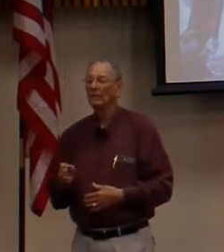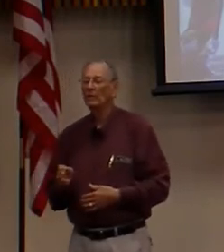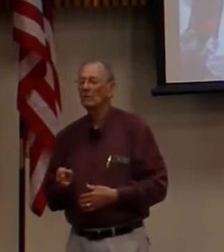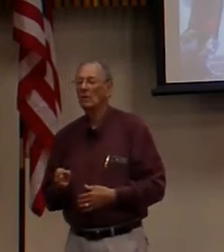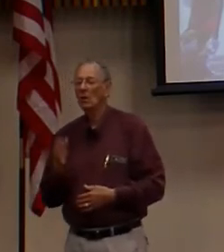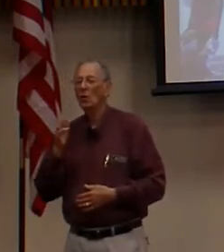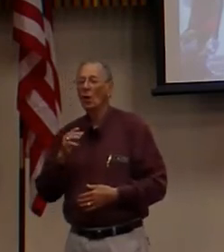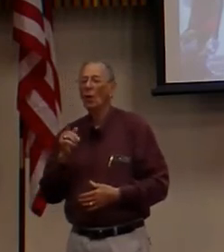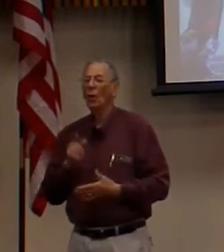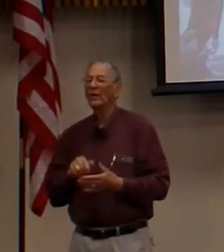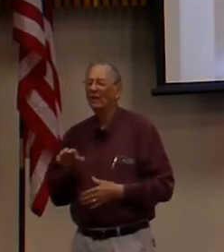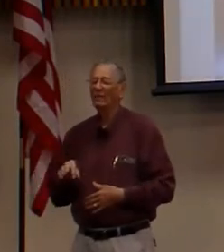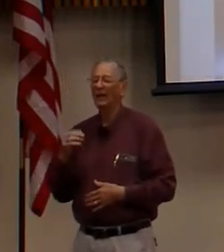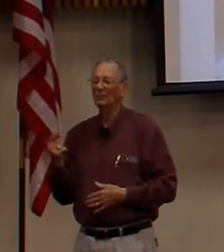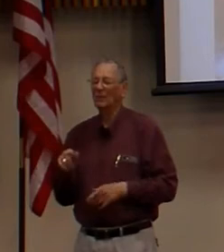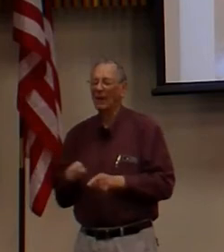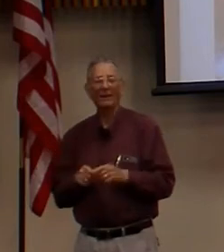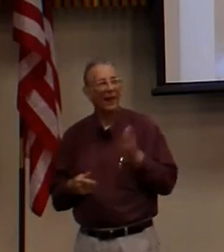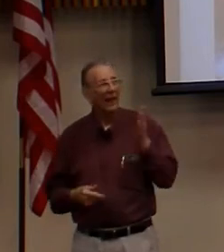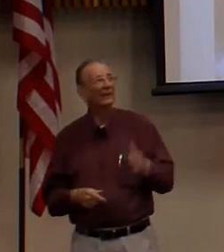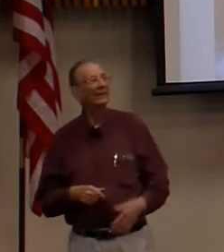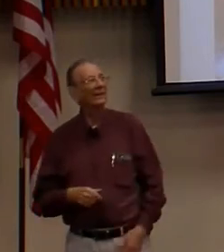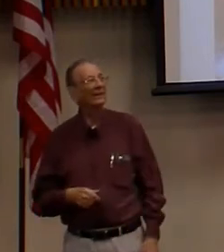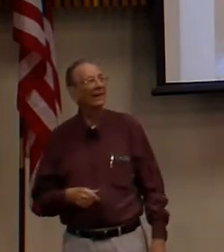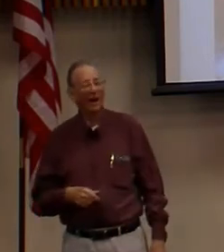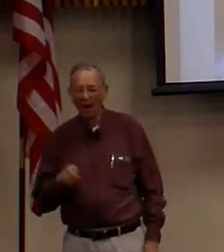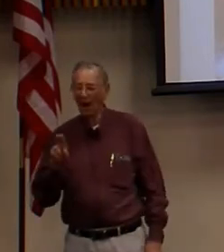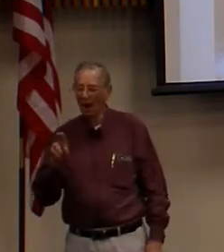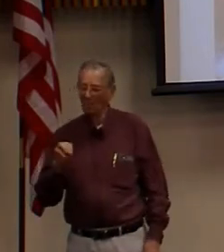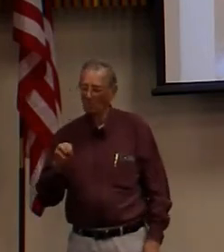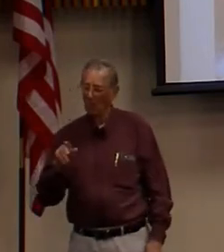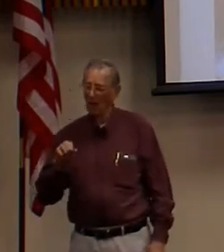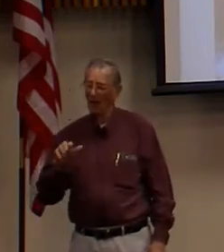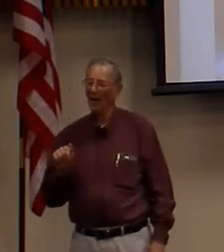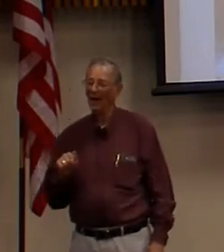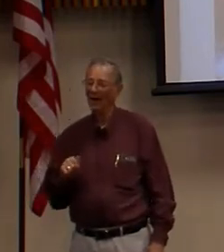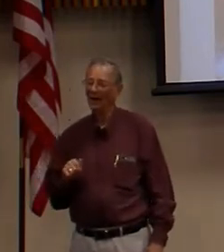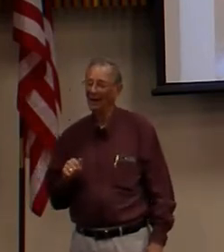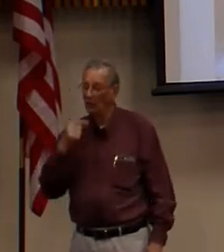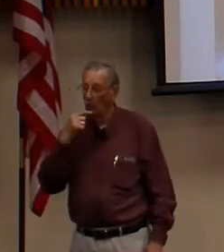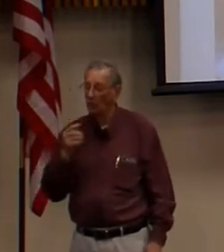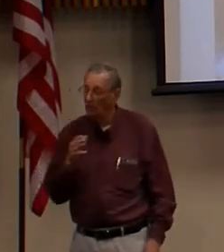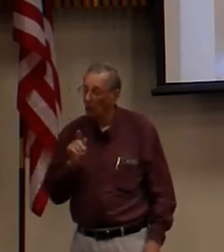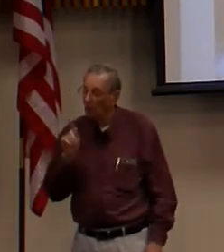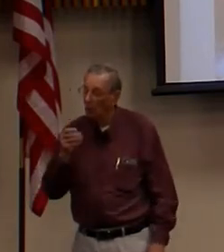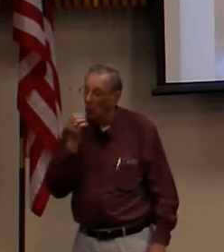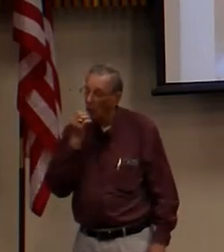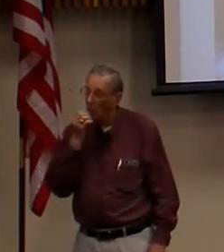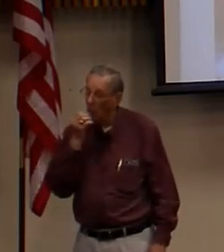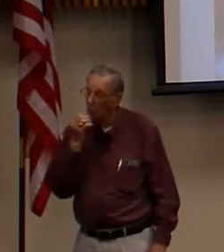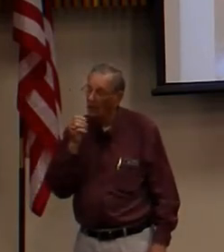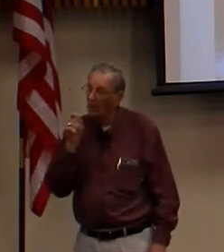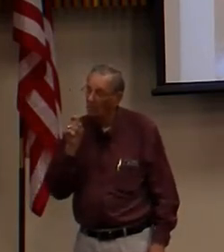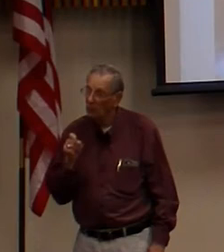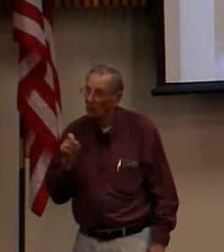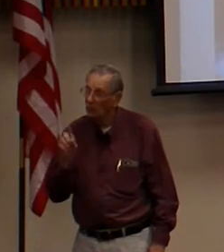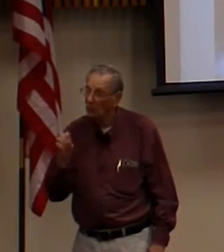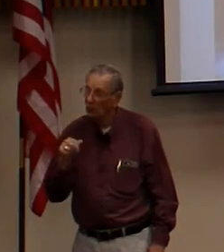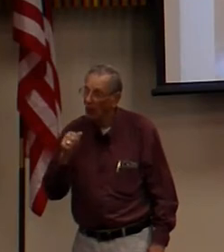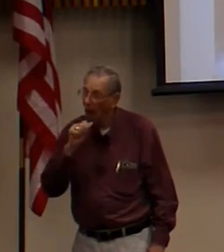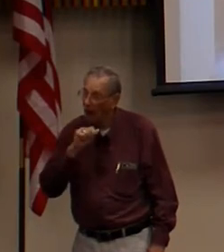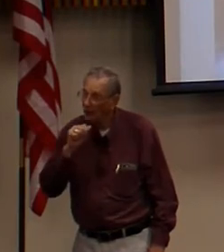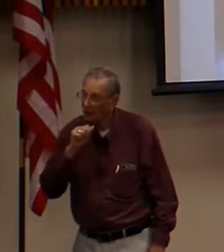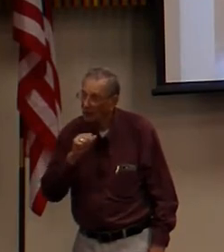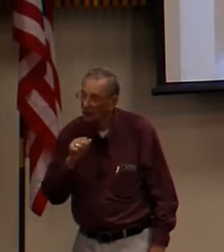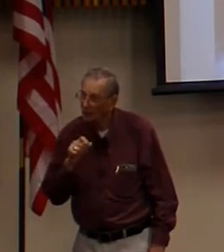you never know when you're going to find something like this there. Well, they told us, before you go home, we've got to do the ice cream. So if